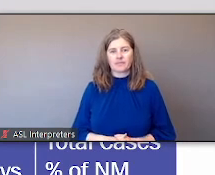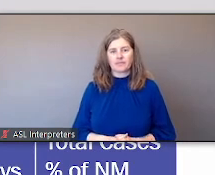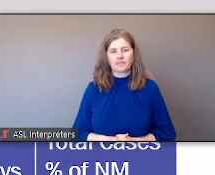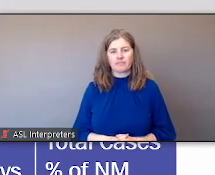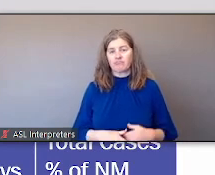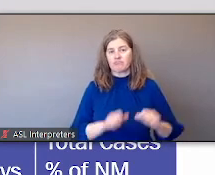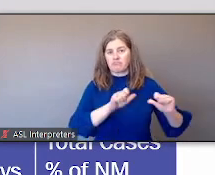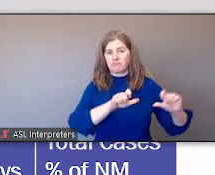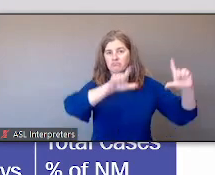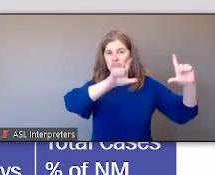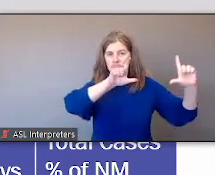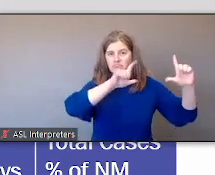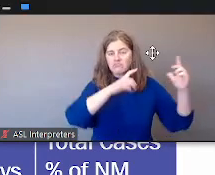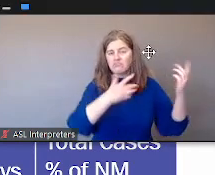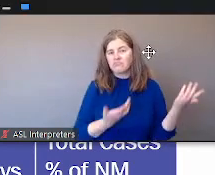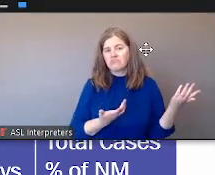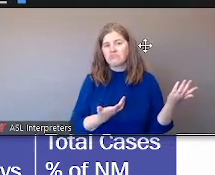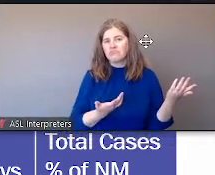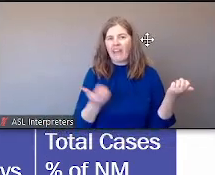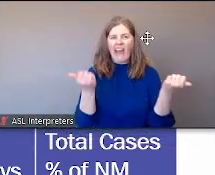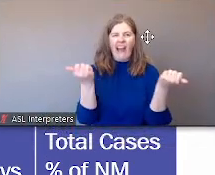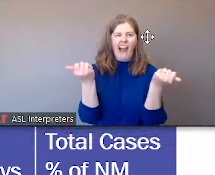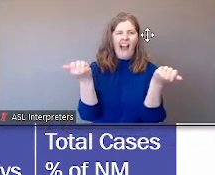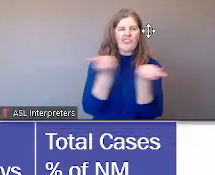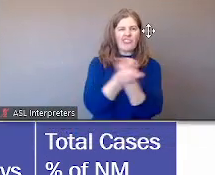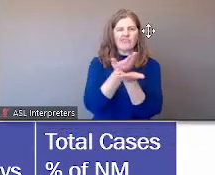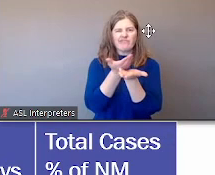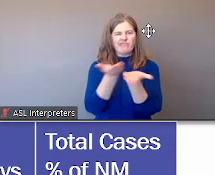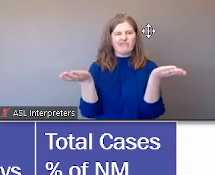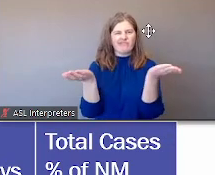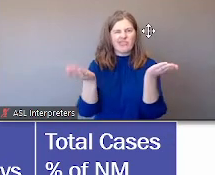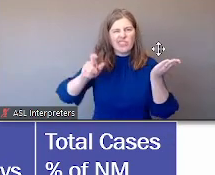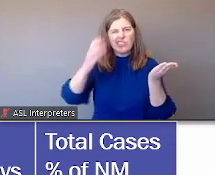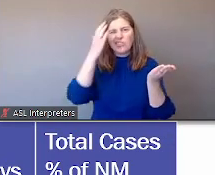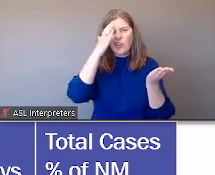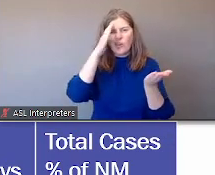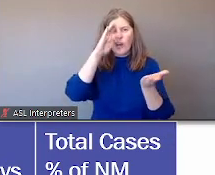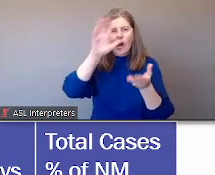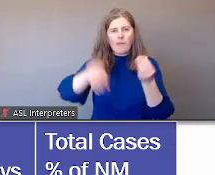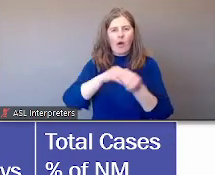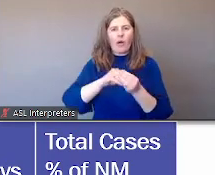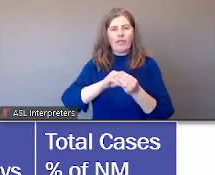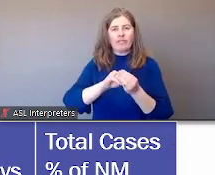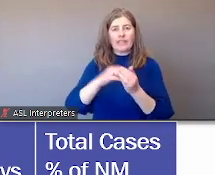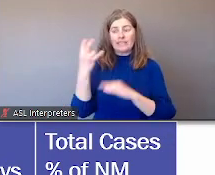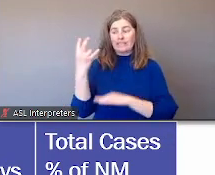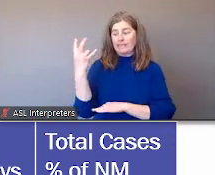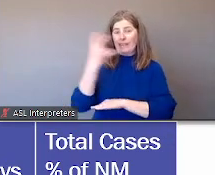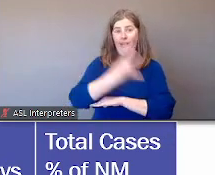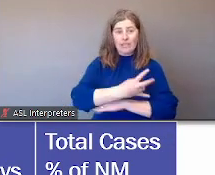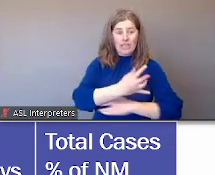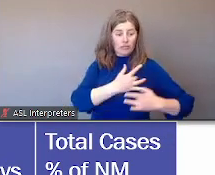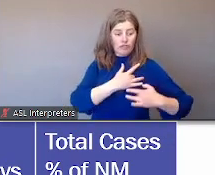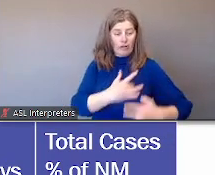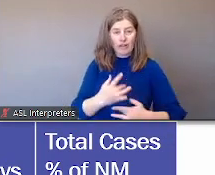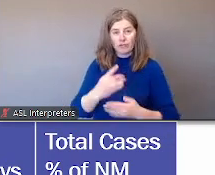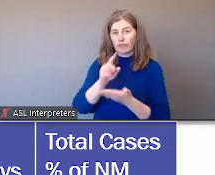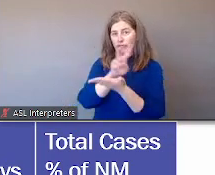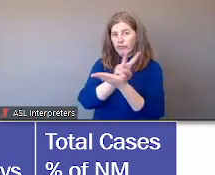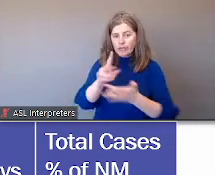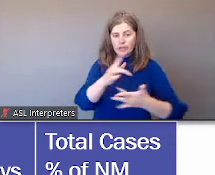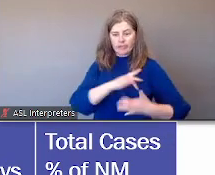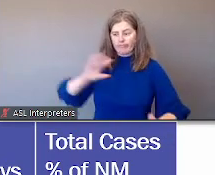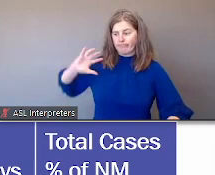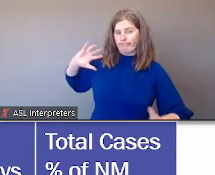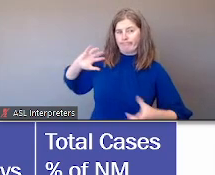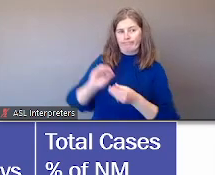This is our sort of everything you need to know about 7 and 14-day trends since the beginning of the pandemic. You can